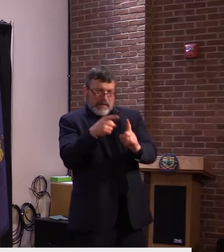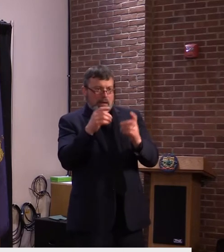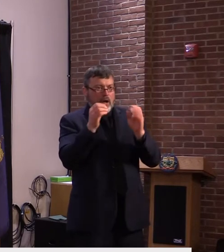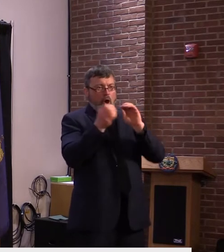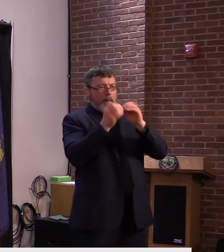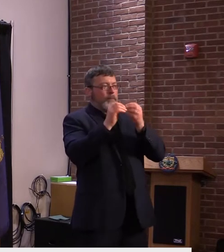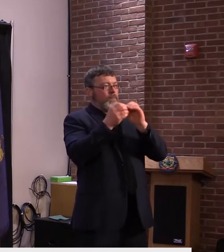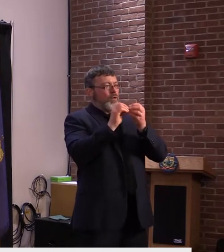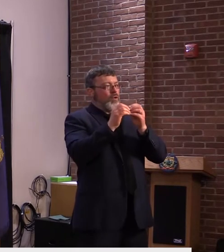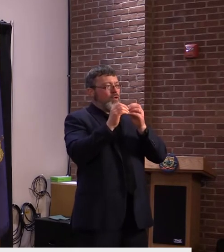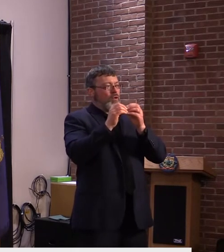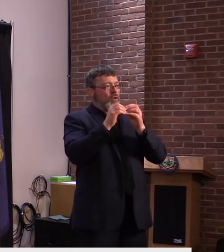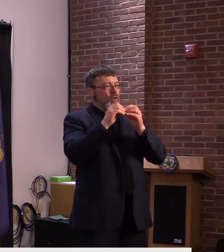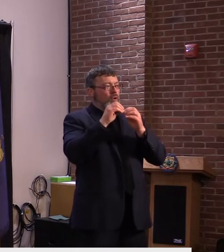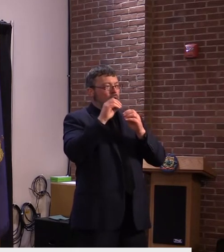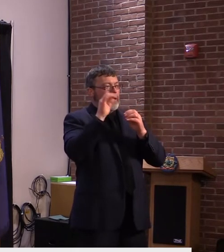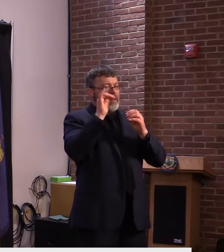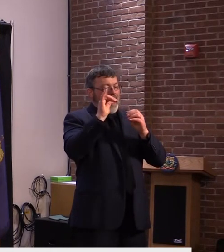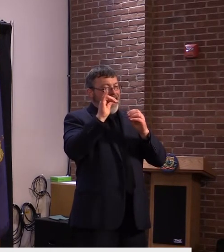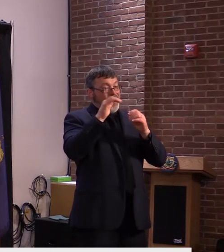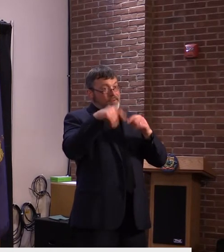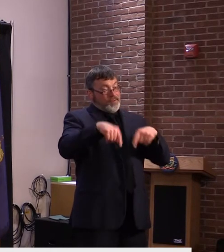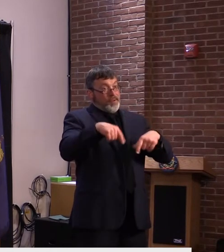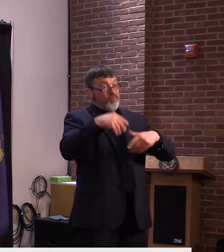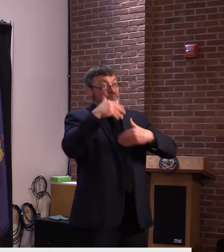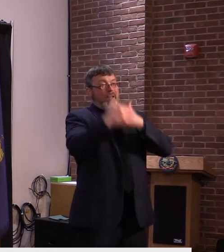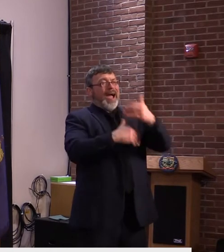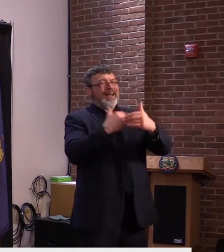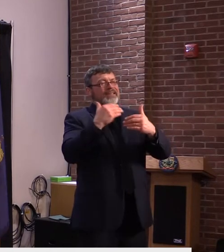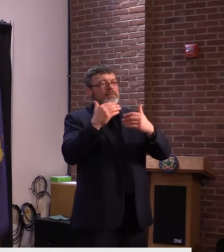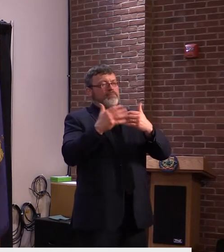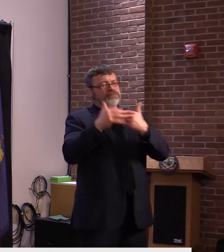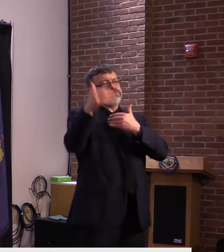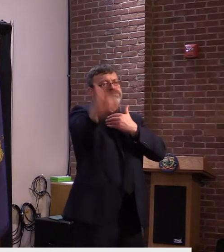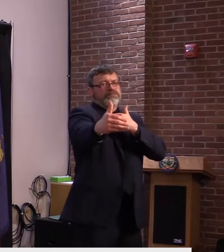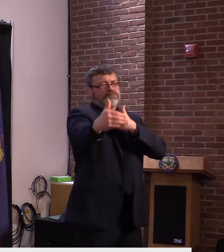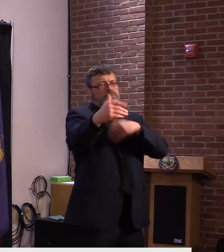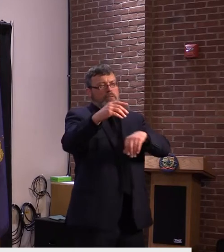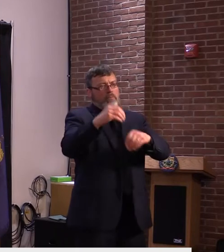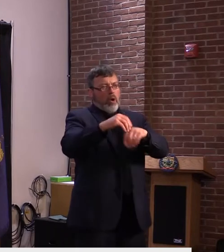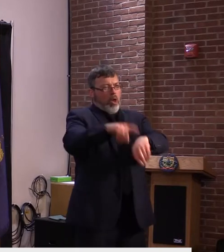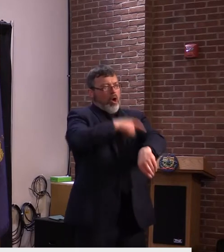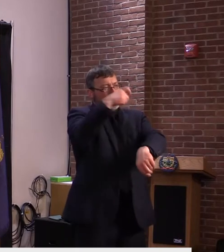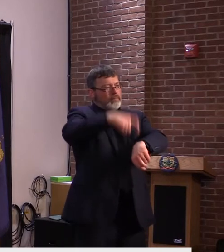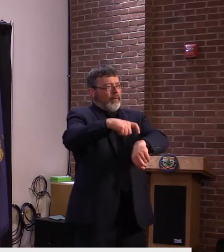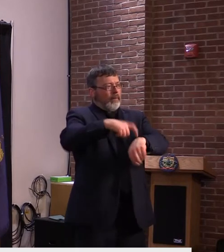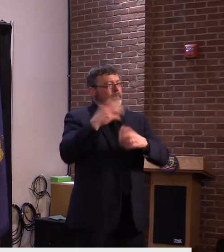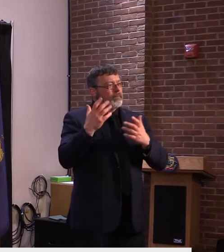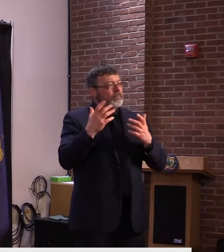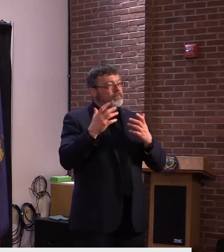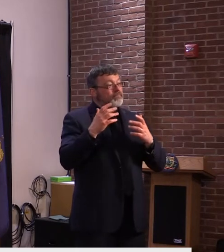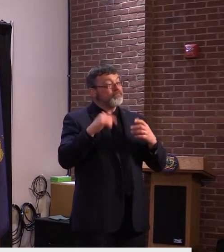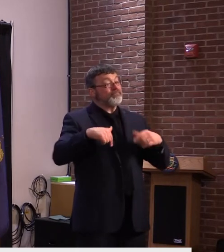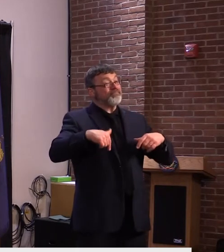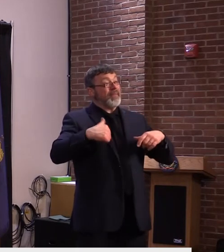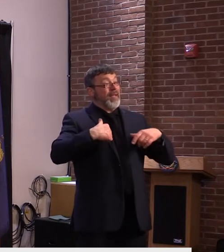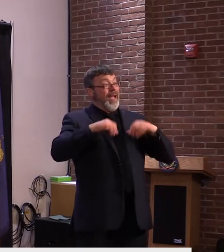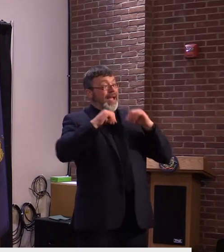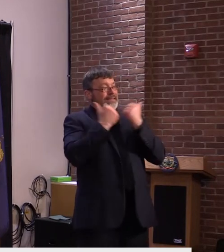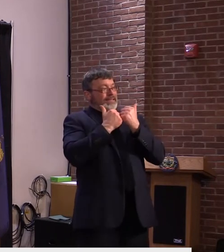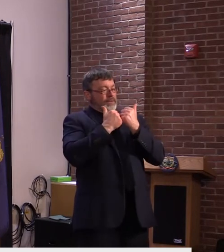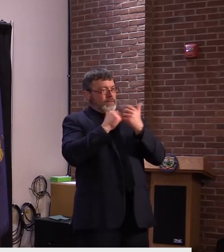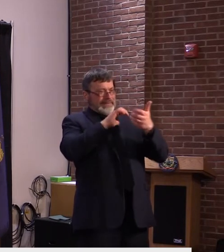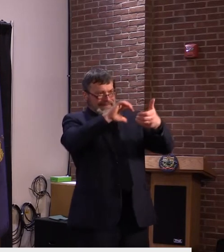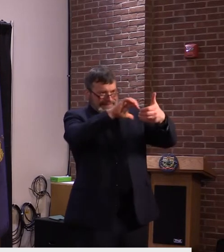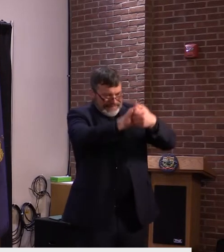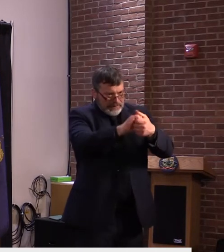but our team at the AOE is working closely with a team at the Agency of Human Services to kind of put those data together. So what we need to do is focus